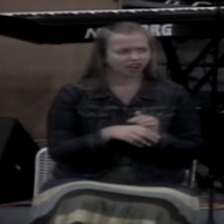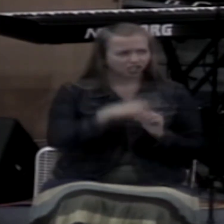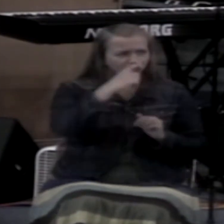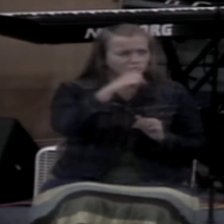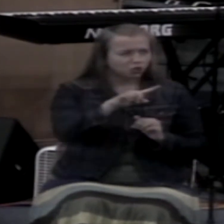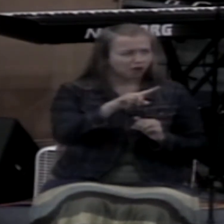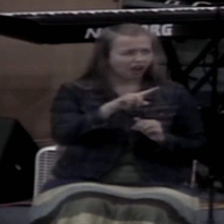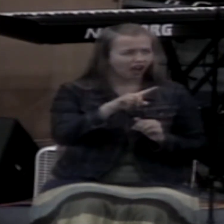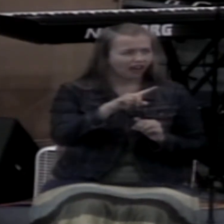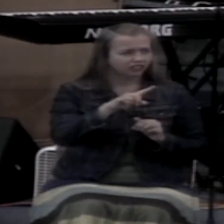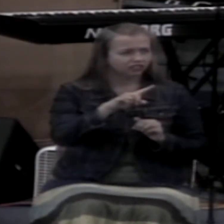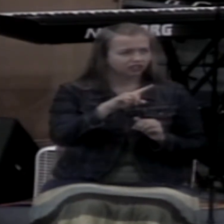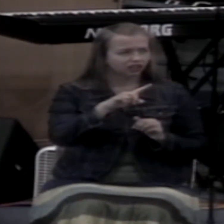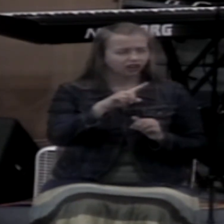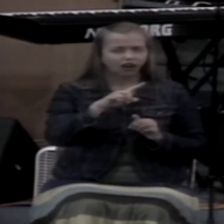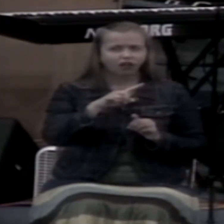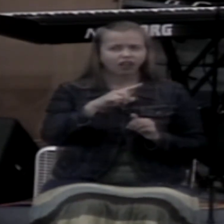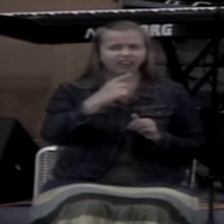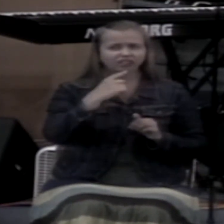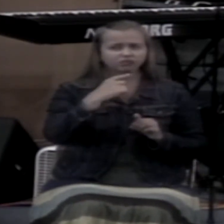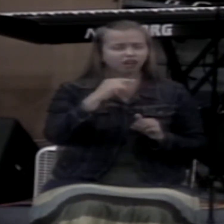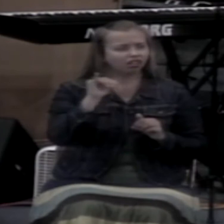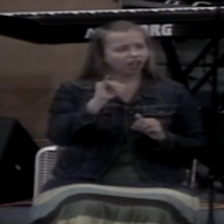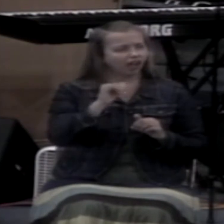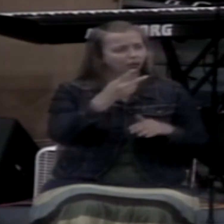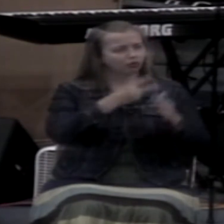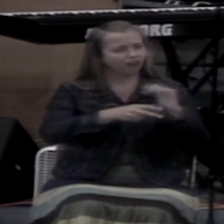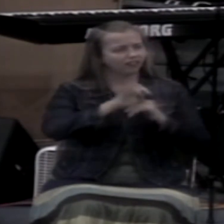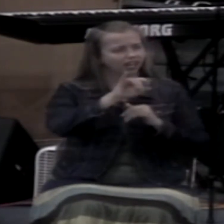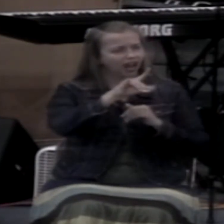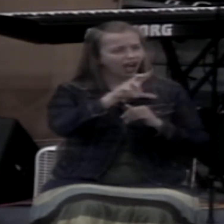And Jesus said, hey, boys,